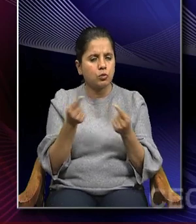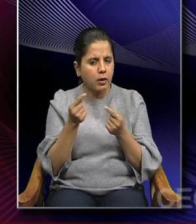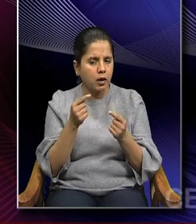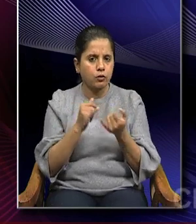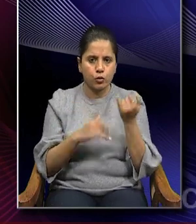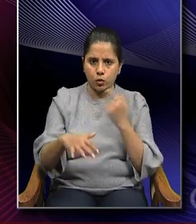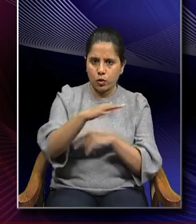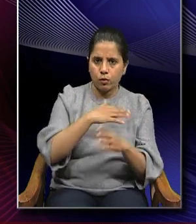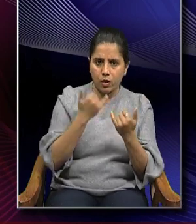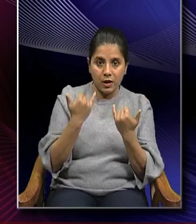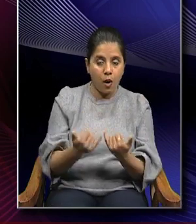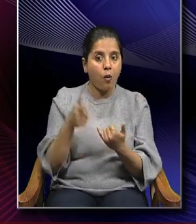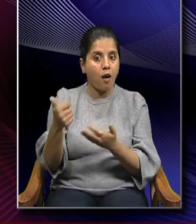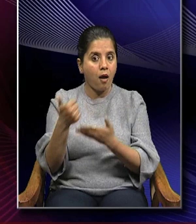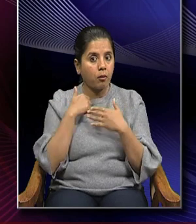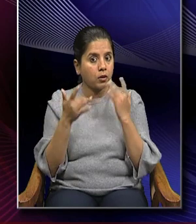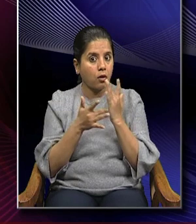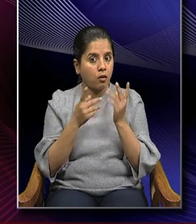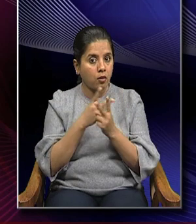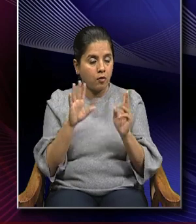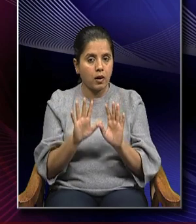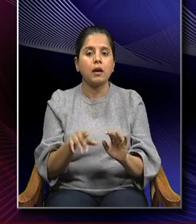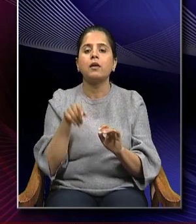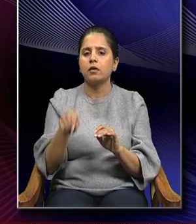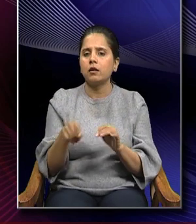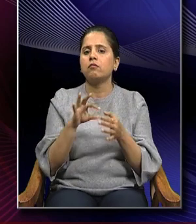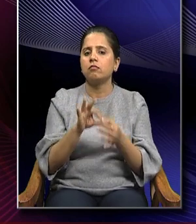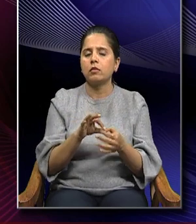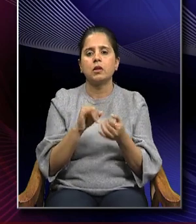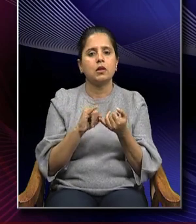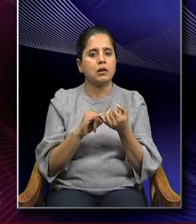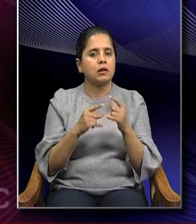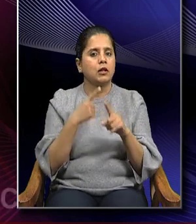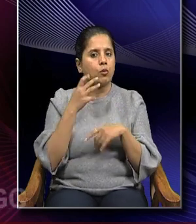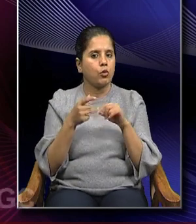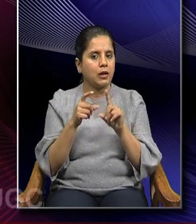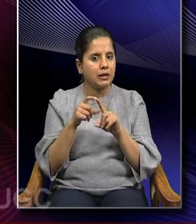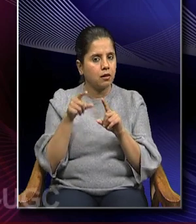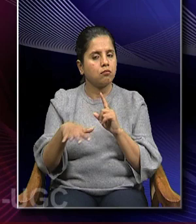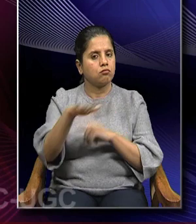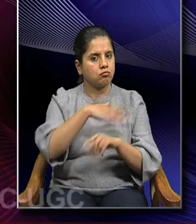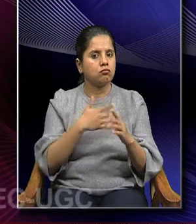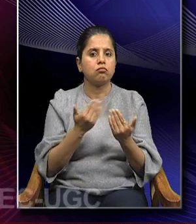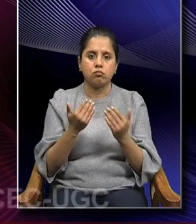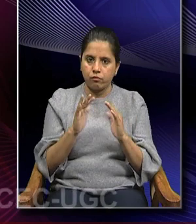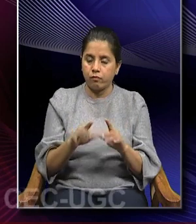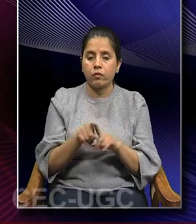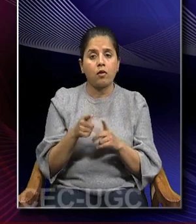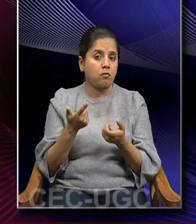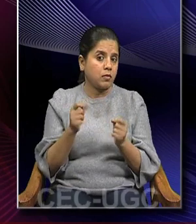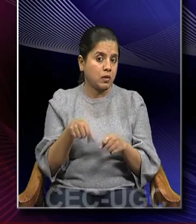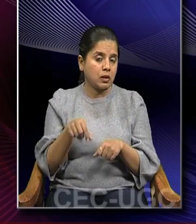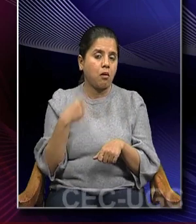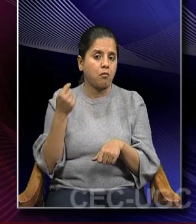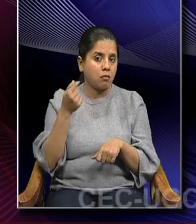also. Nowadays, with the help of technology, it can be done in simulated situation also. And of course, at